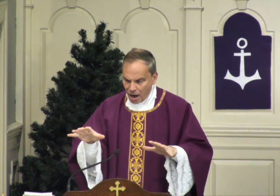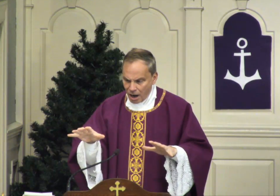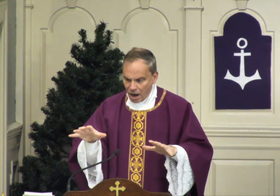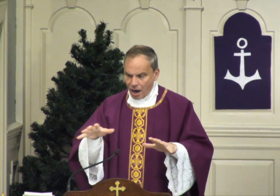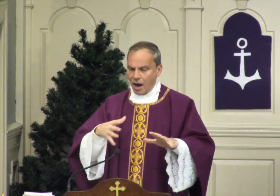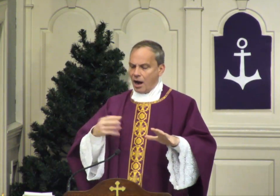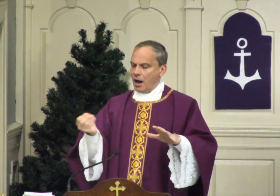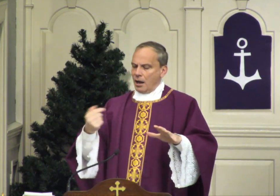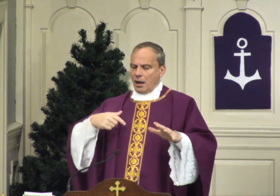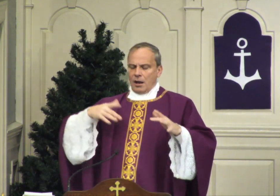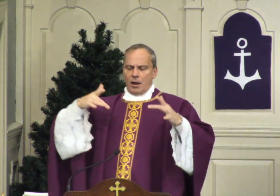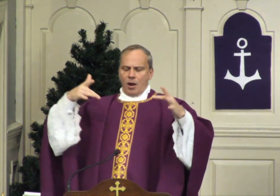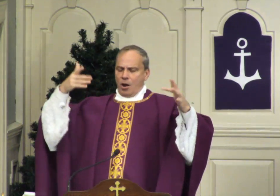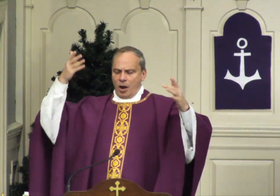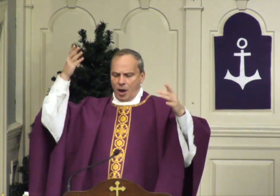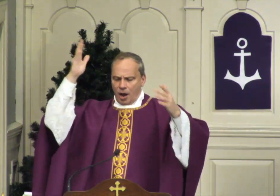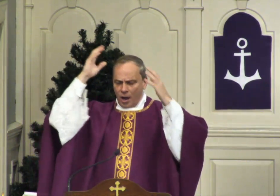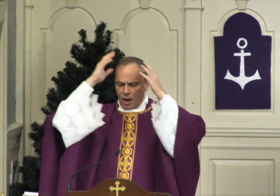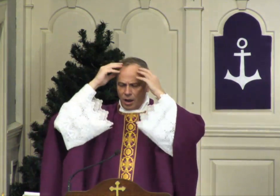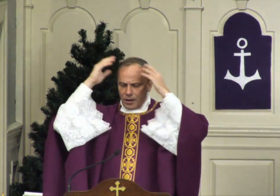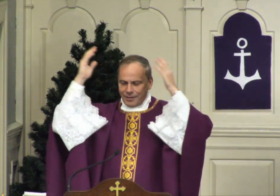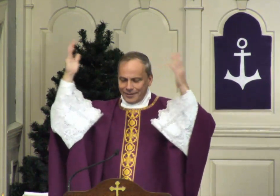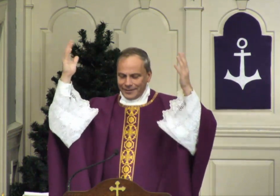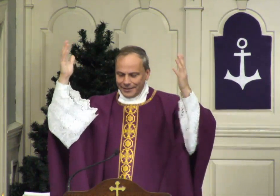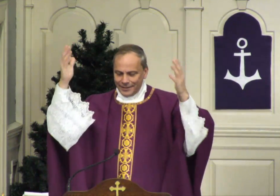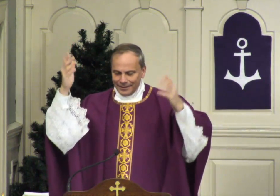Then astonishment seized them all,